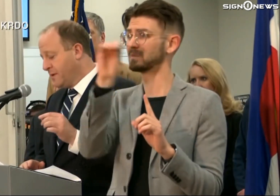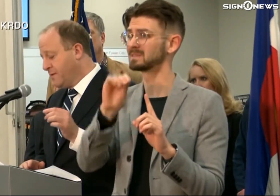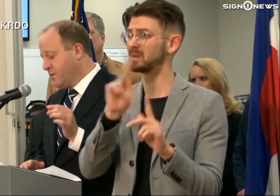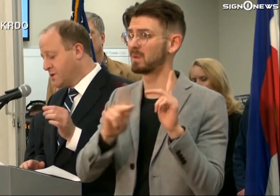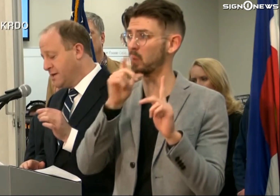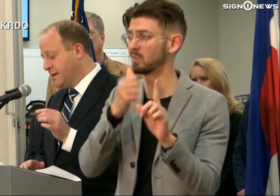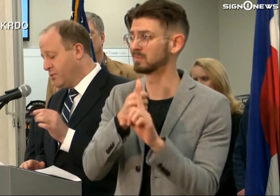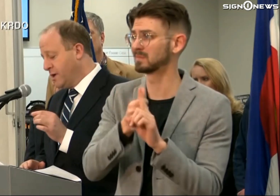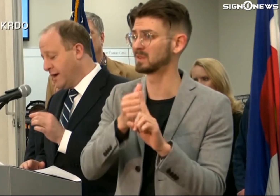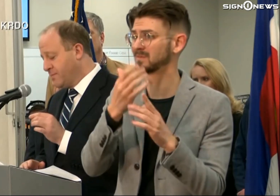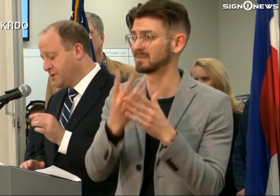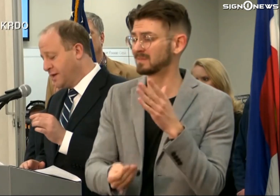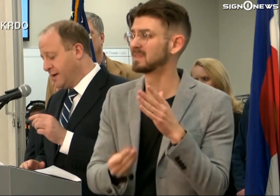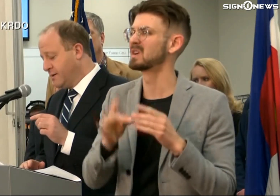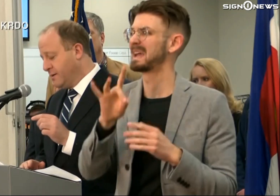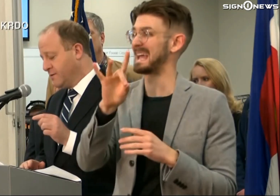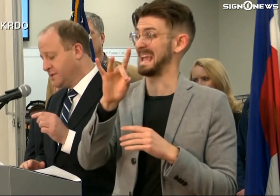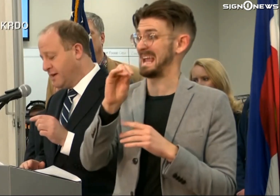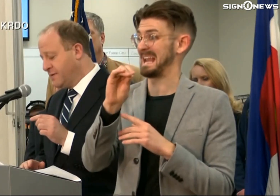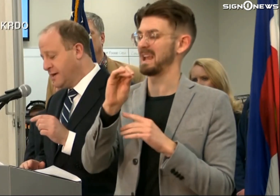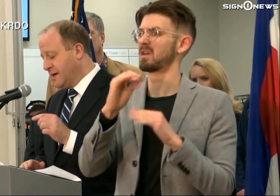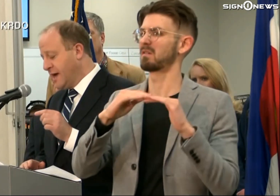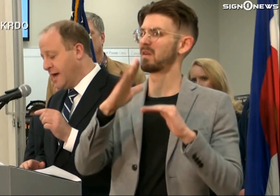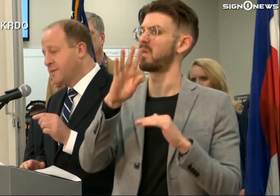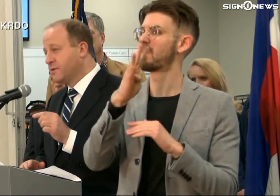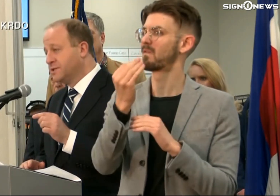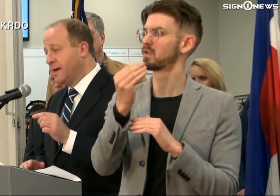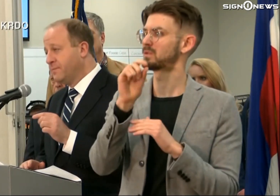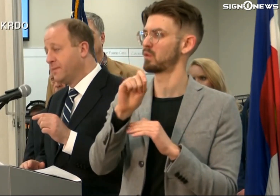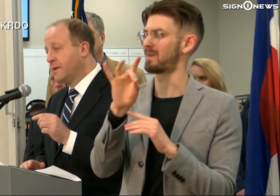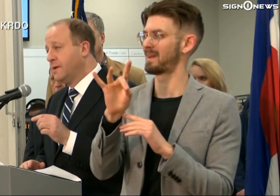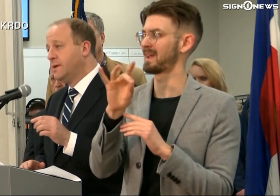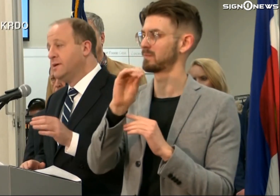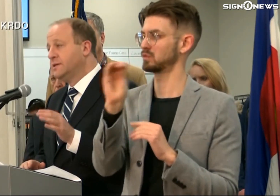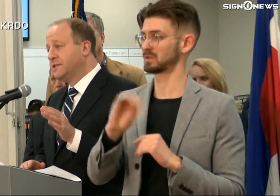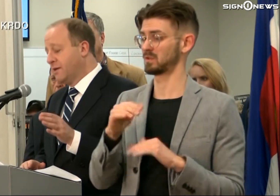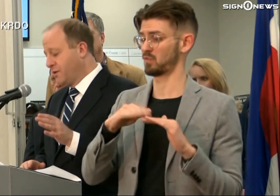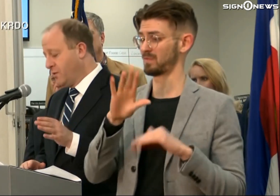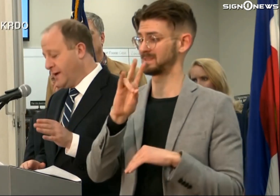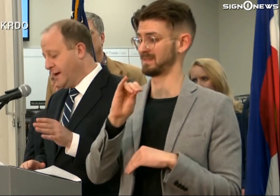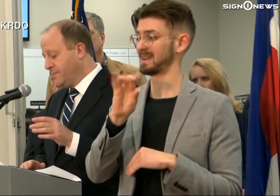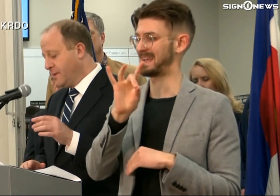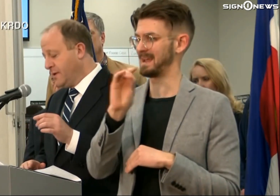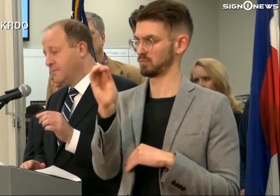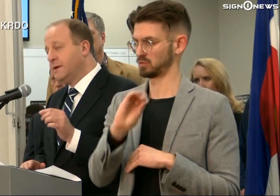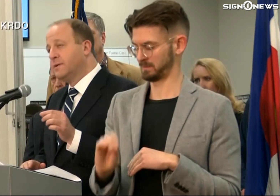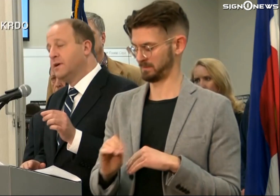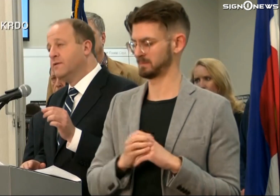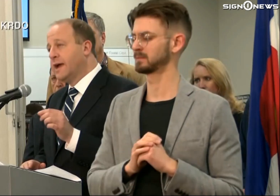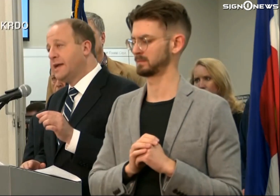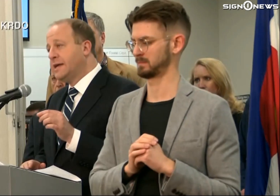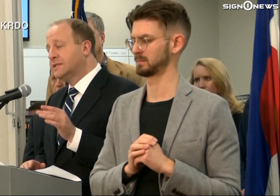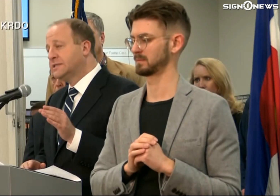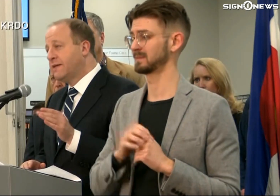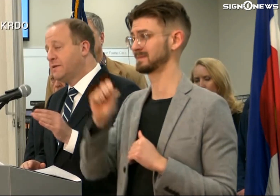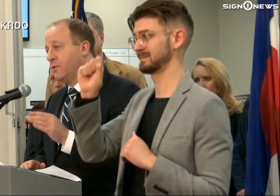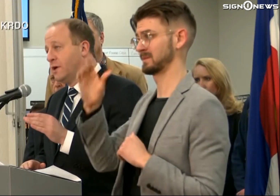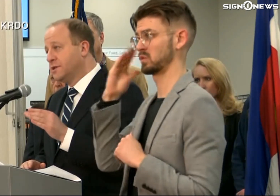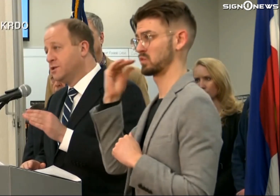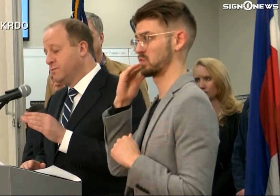80, 14.8%, over 70, 8%. South Korea, people over